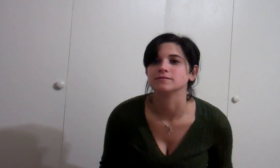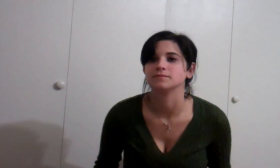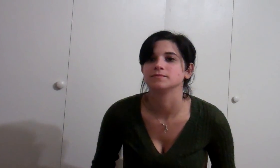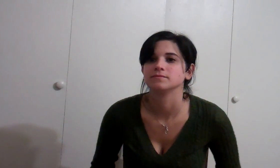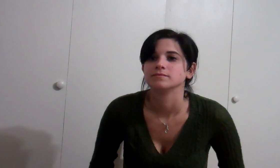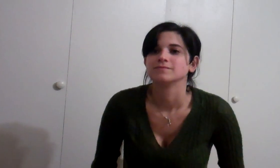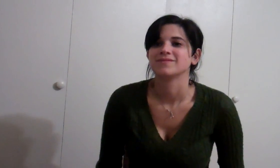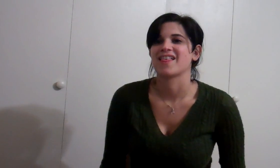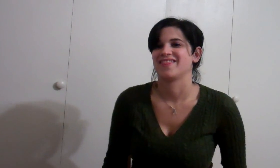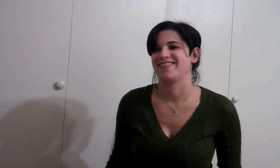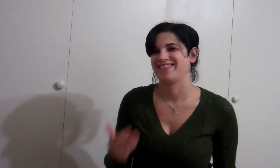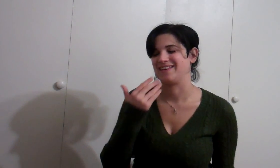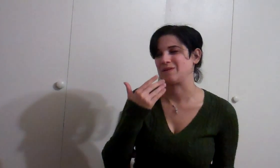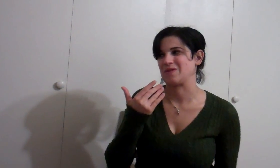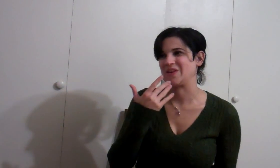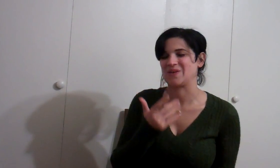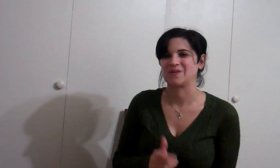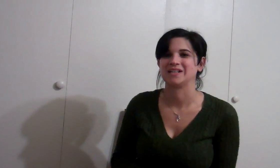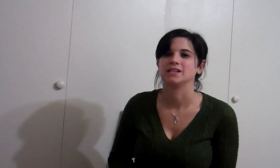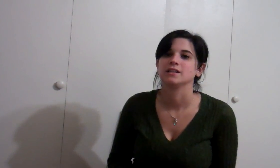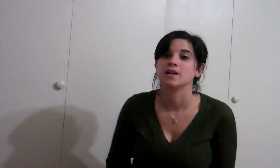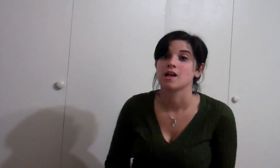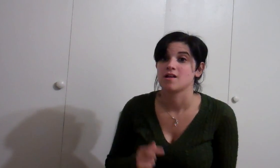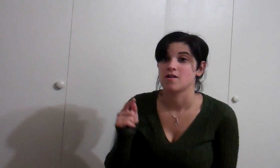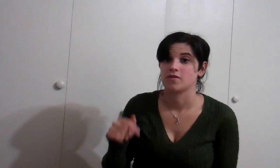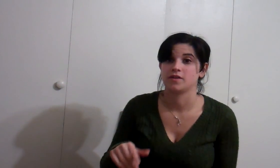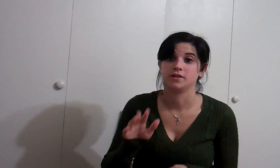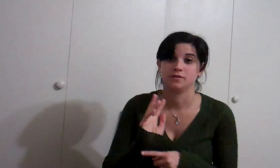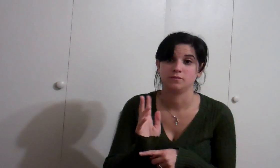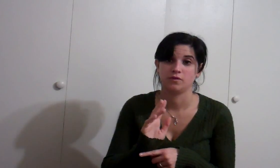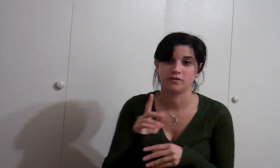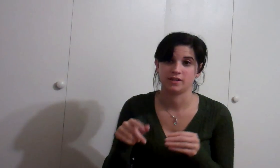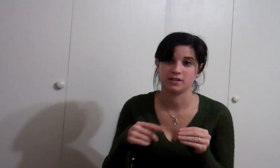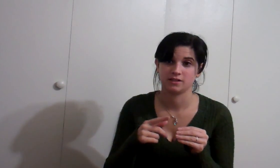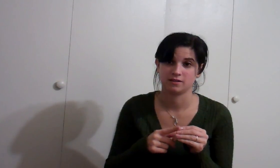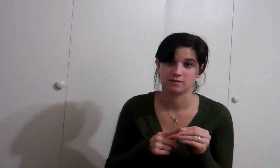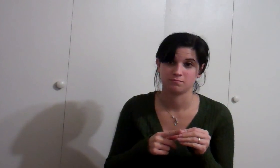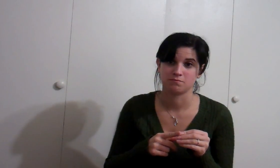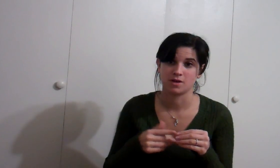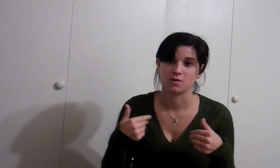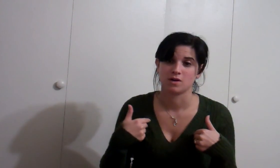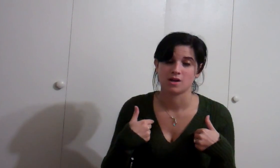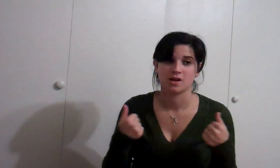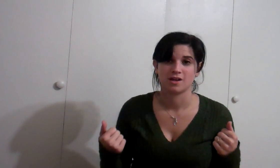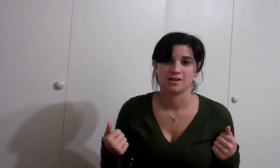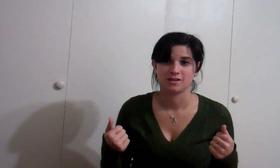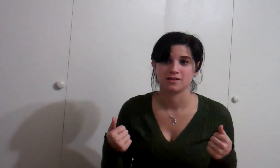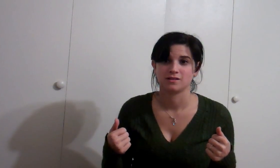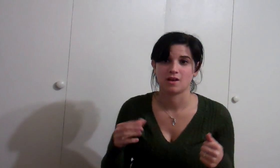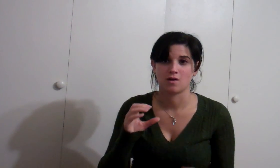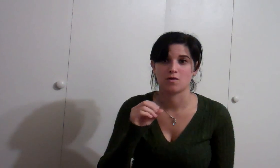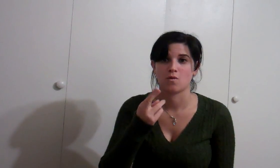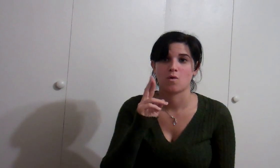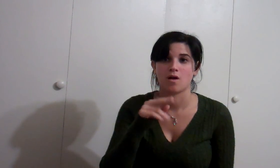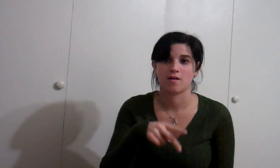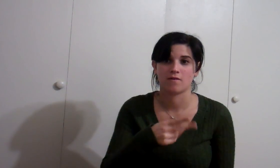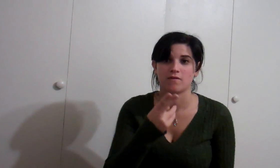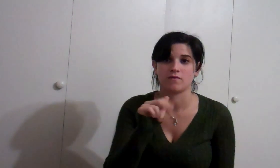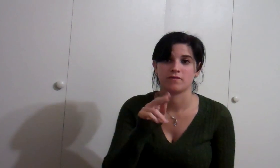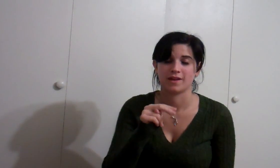Thank you. This movie is about a young orphan in the 1930s Paris who's living in a train station. This is not exactly the kind of